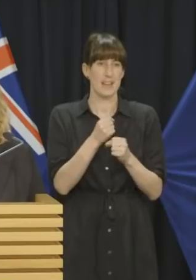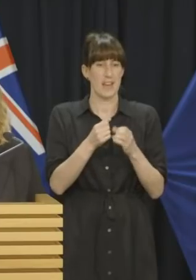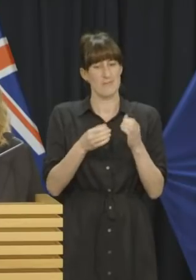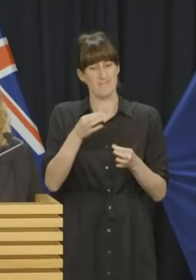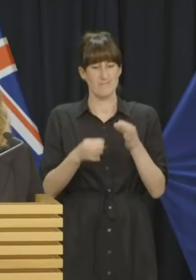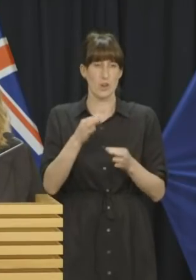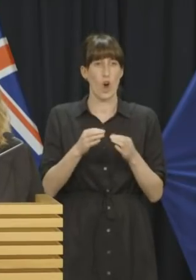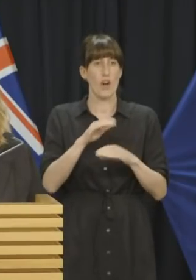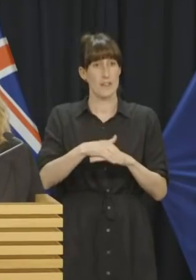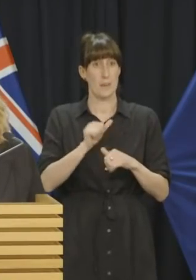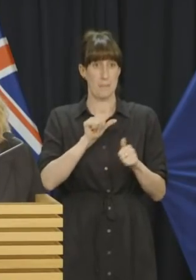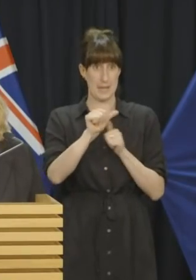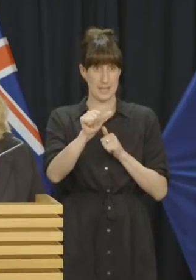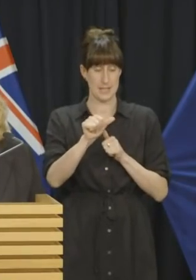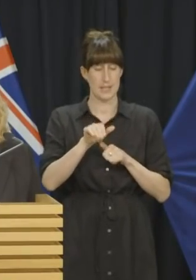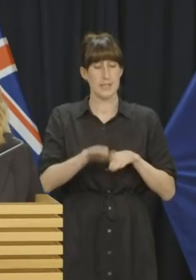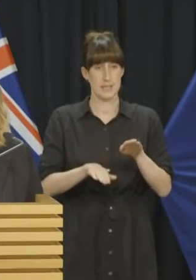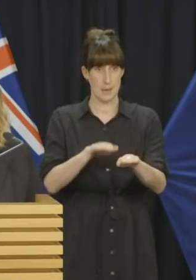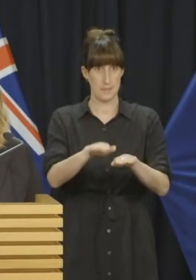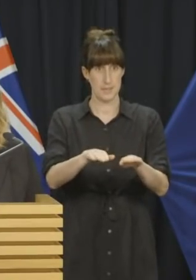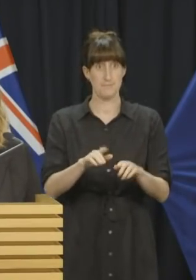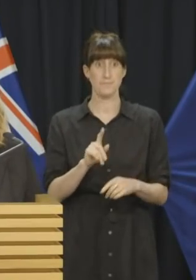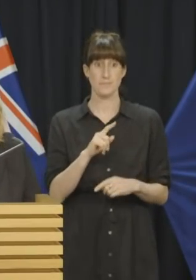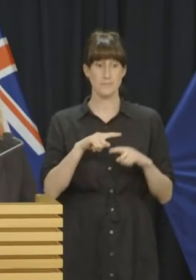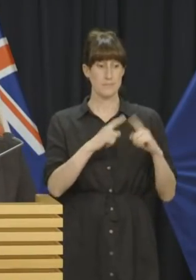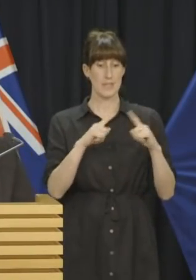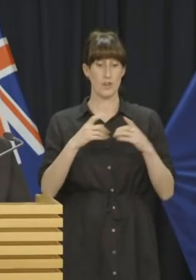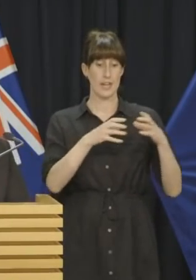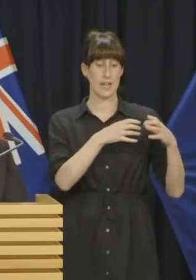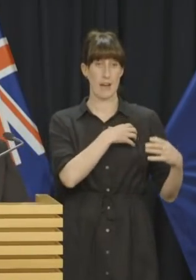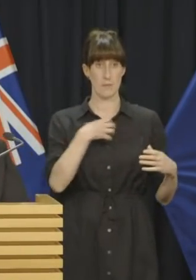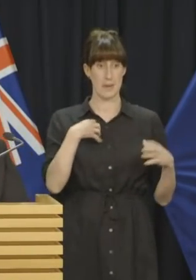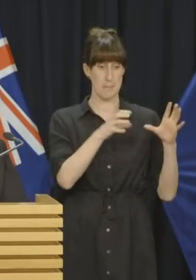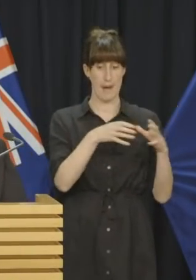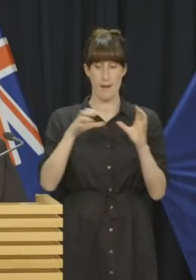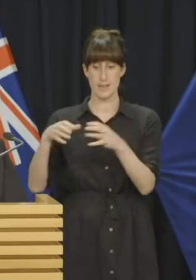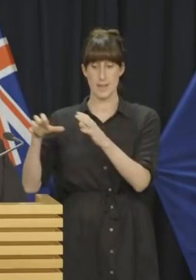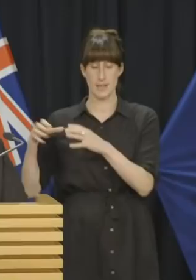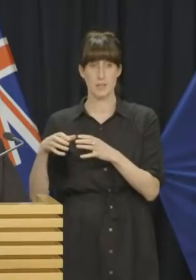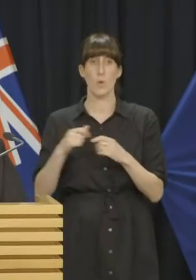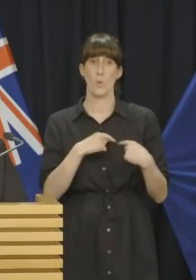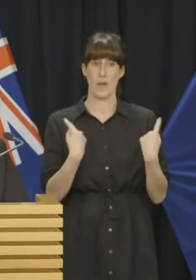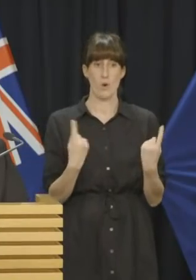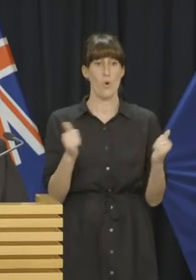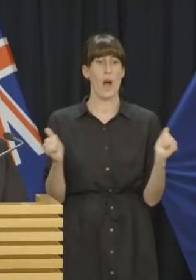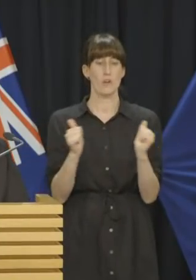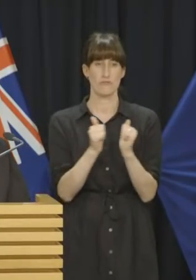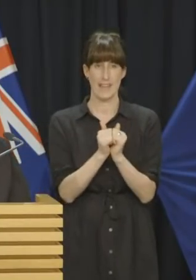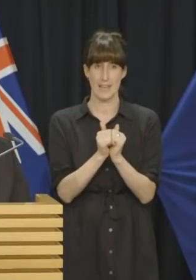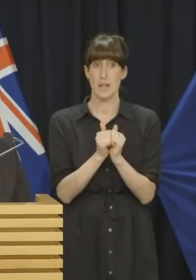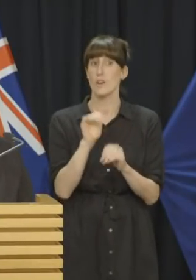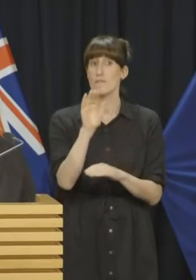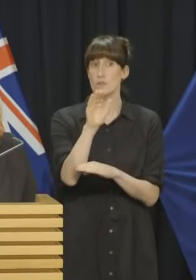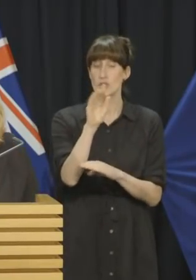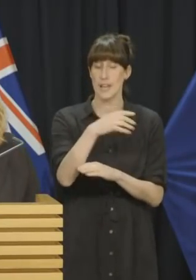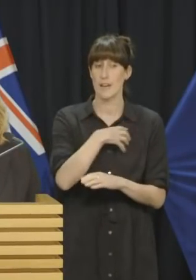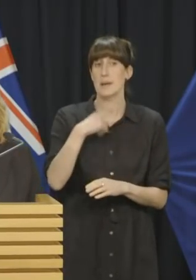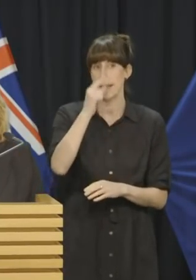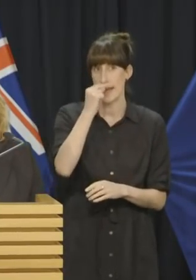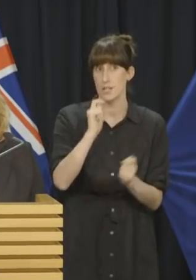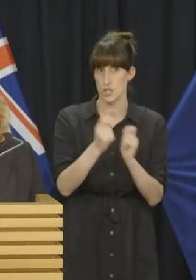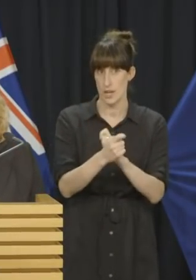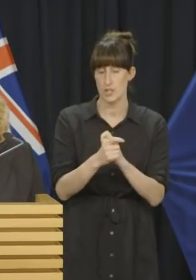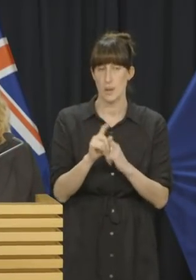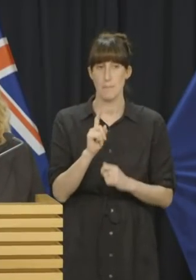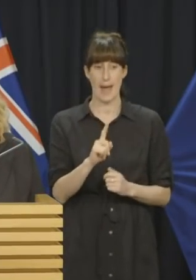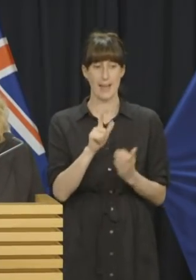And today I'm announcing that government parties have agreed to these settings, which can be altered by future governments. Legislation